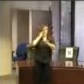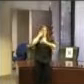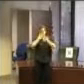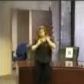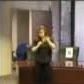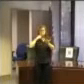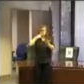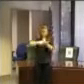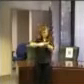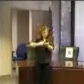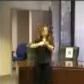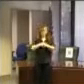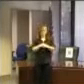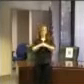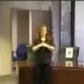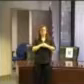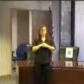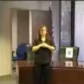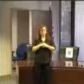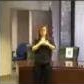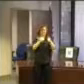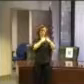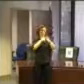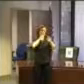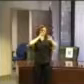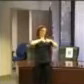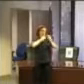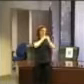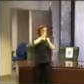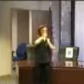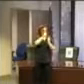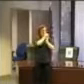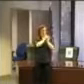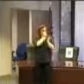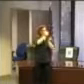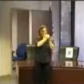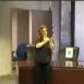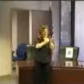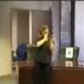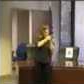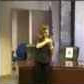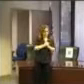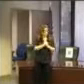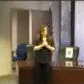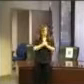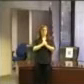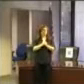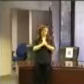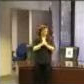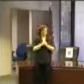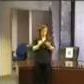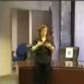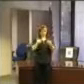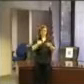cover those 10 agenda items. So with that, we'll move right into the